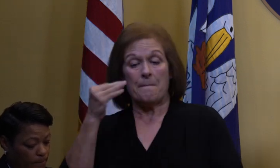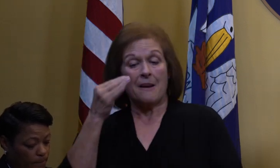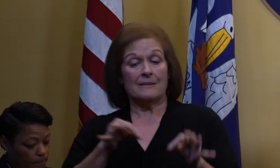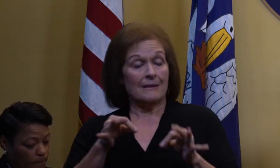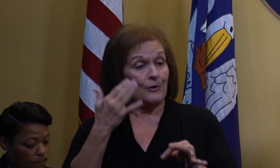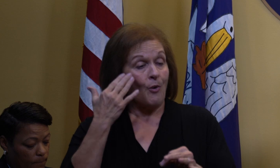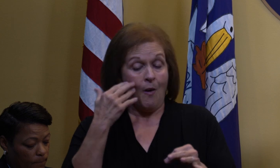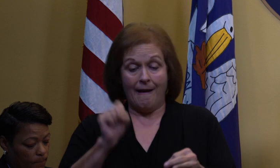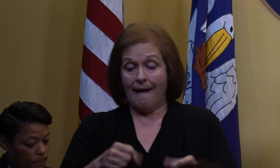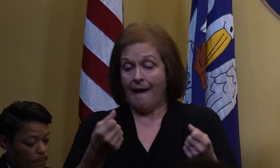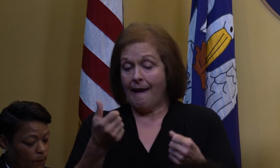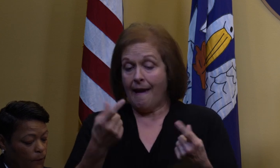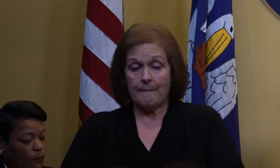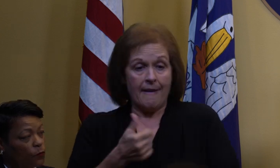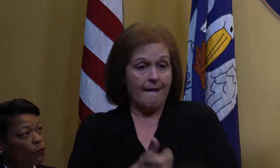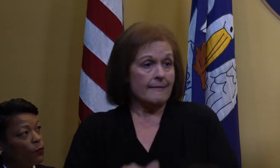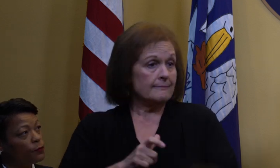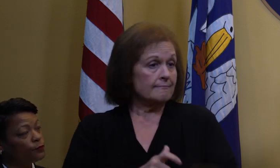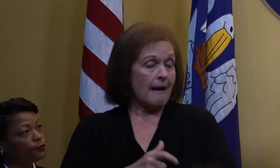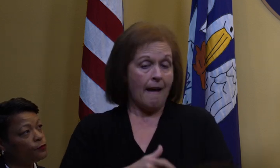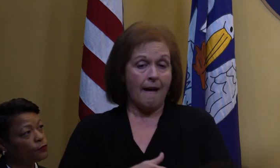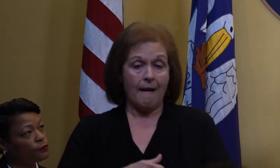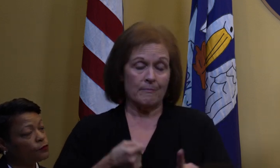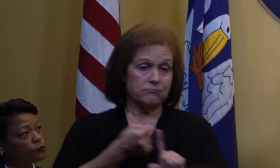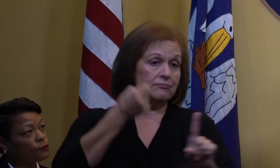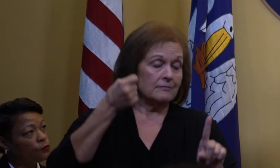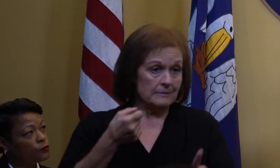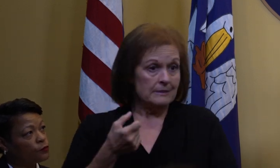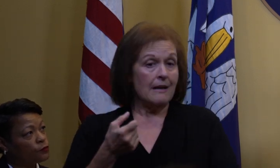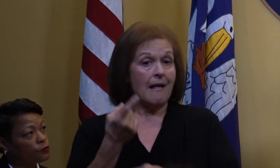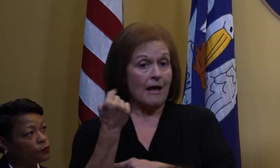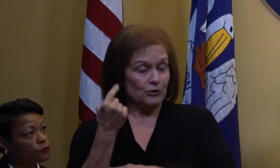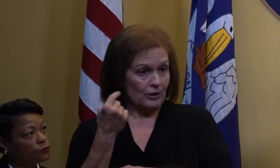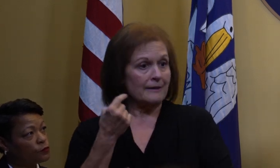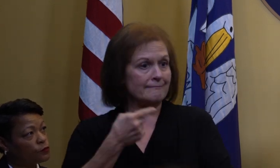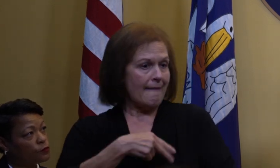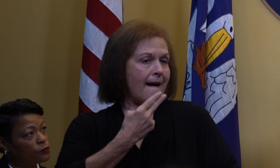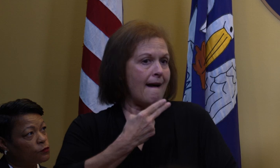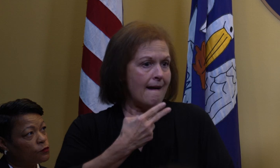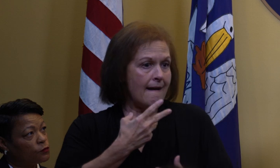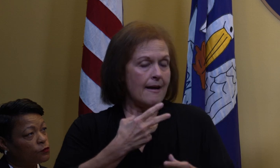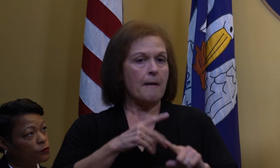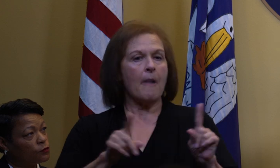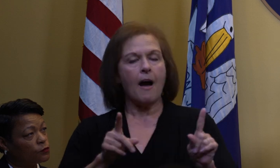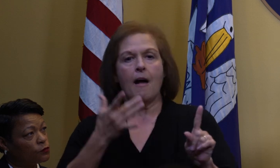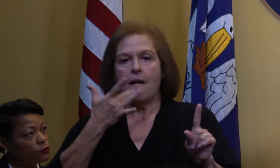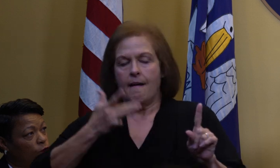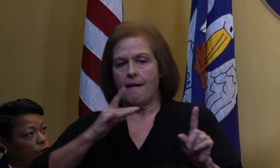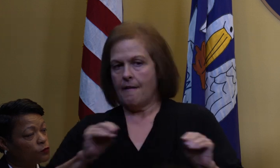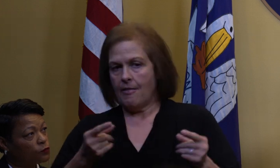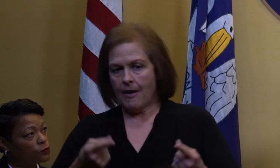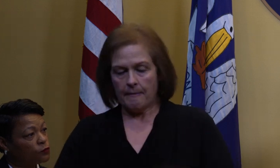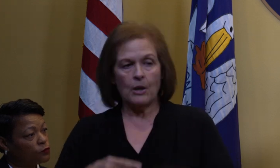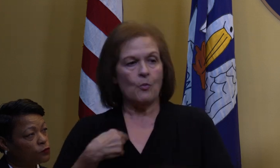only takes one. We had the first most active hurricane season on record last year, and we were spared. And while we